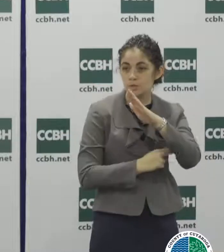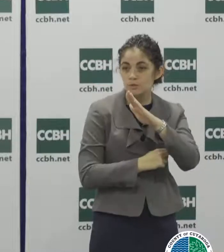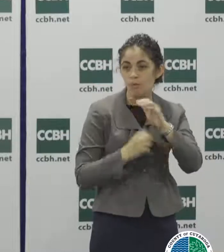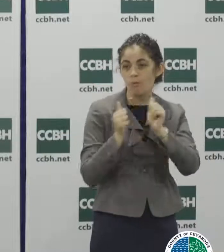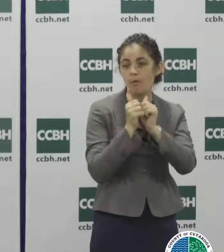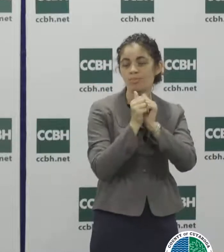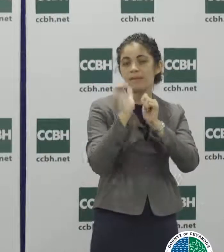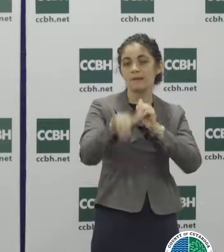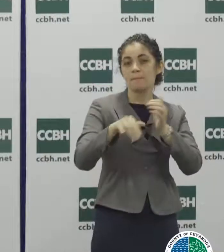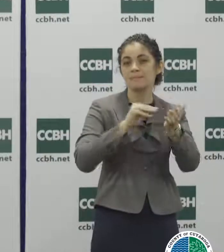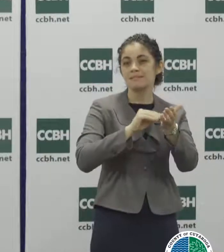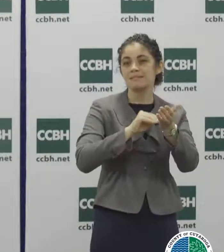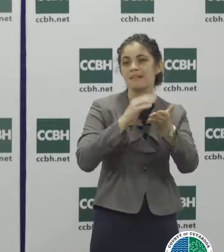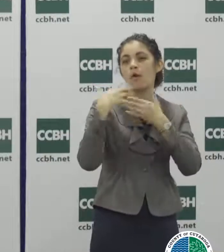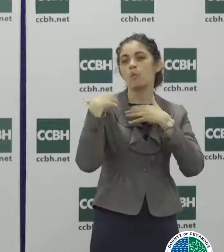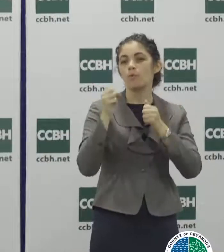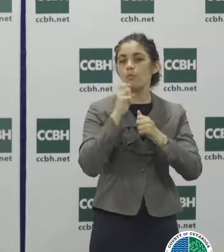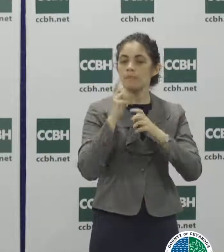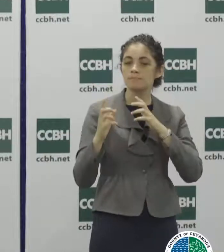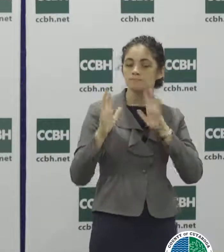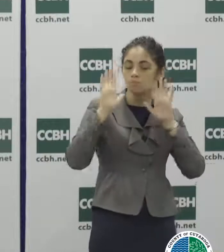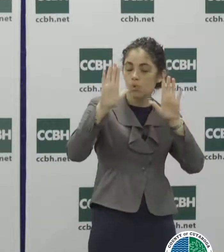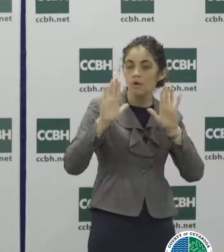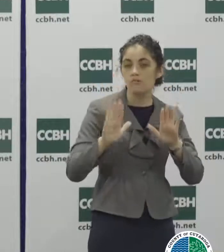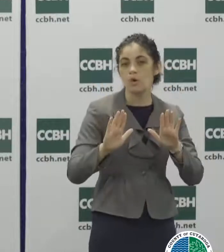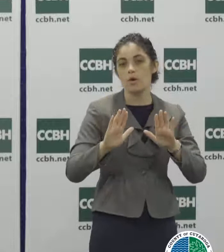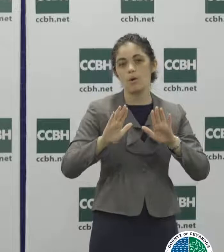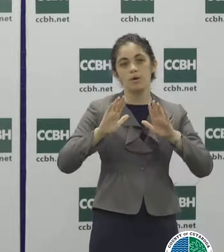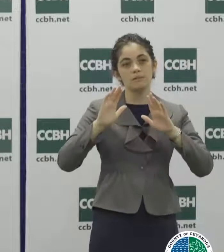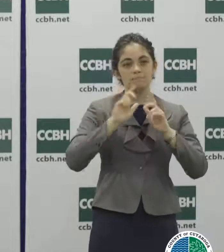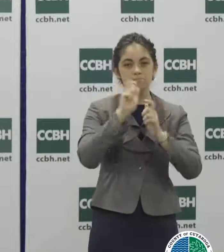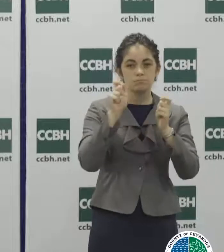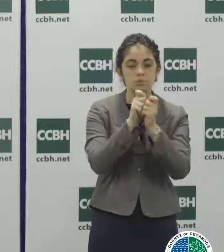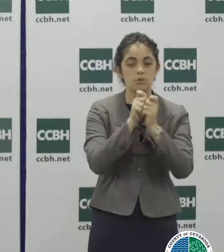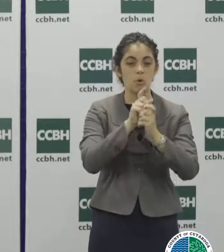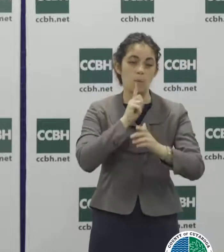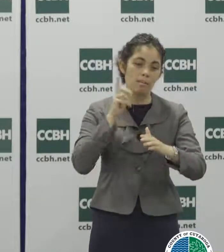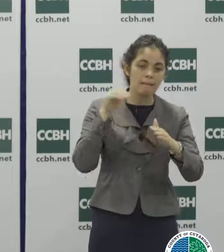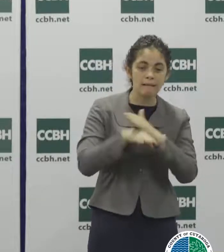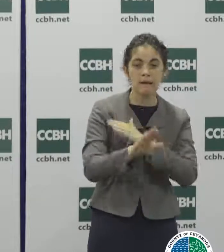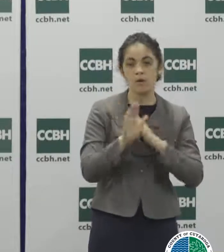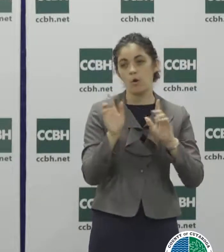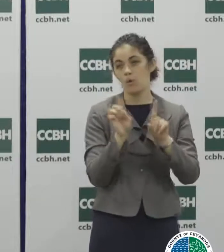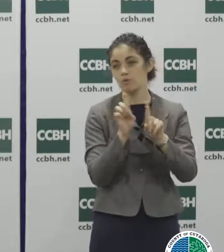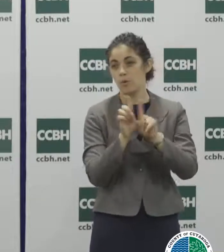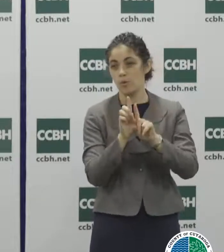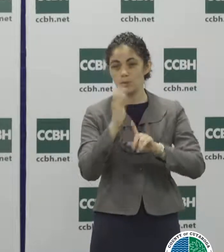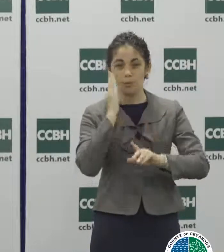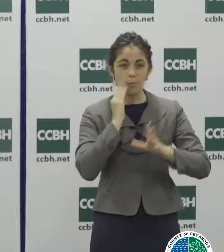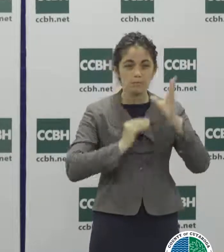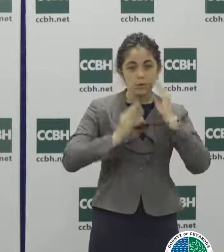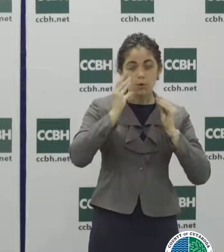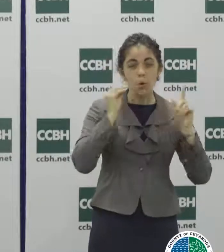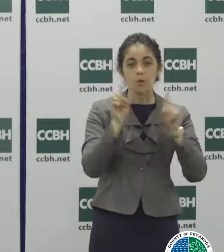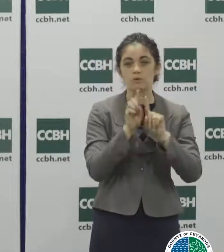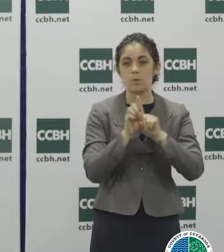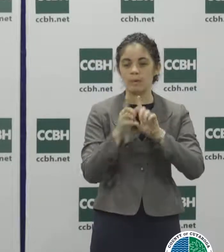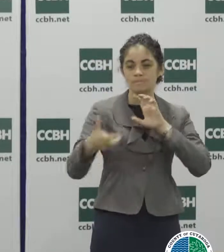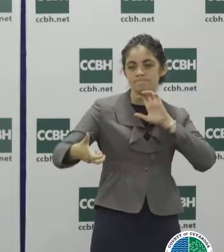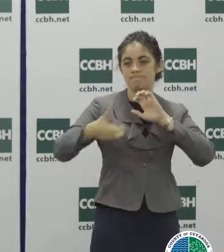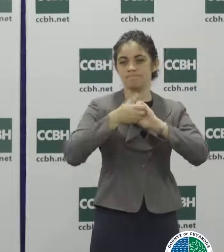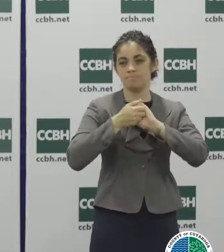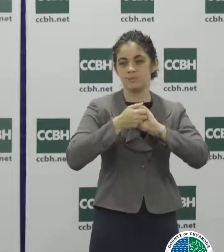and health in a way that was meaningful. Fantastic people that could come in and hit the ground running on their response and really embrace public